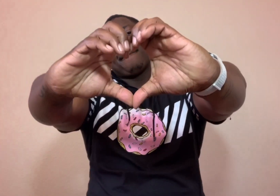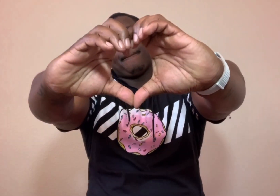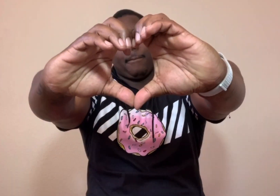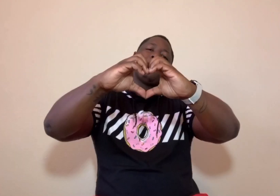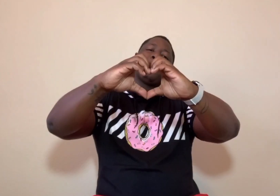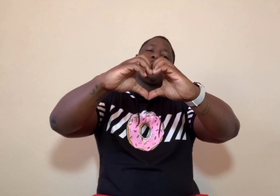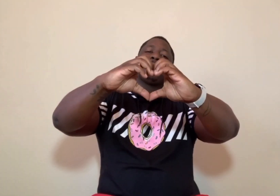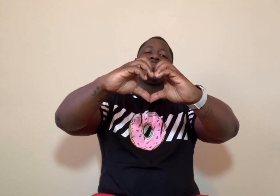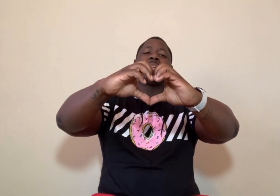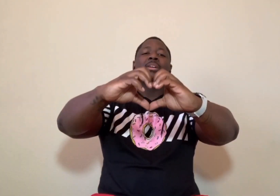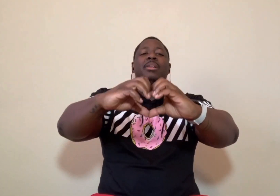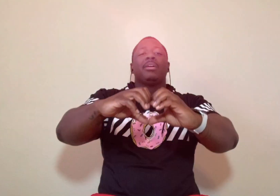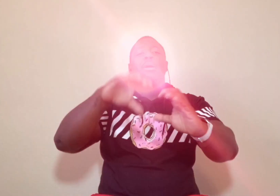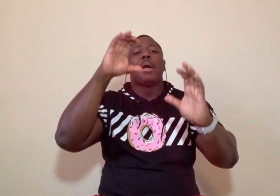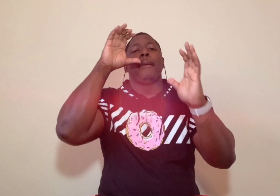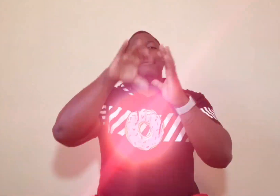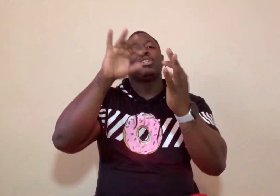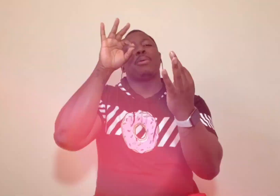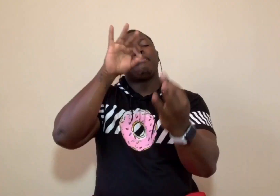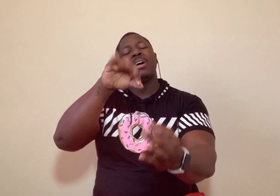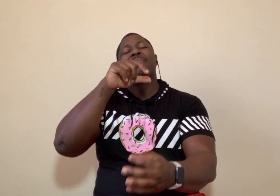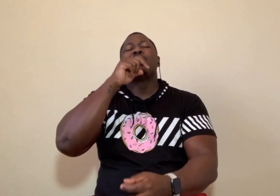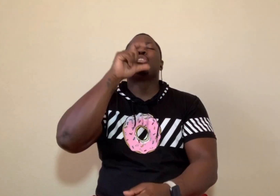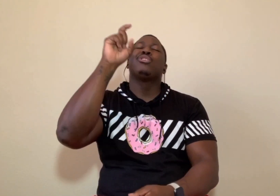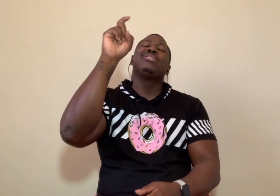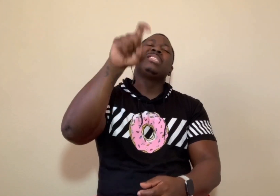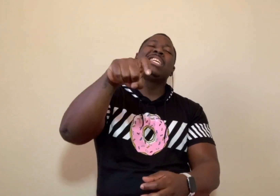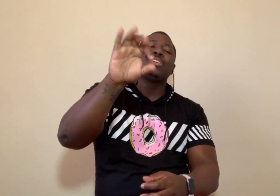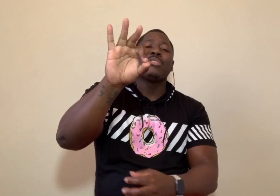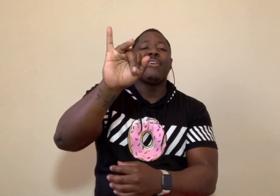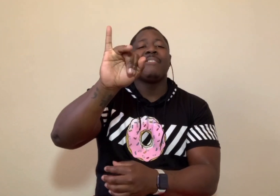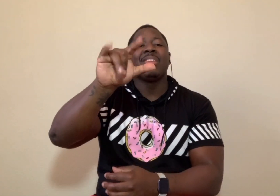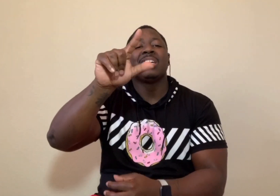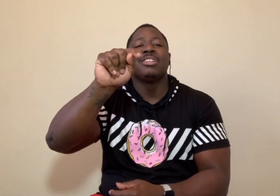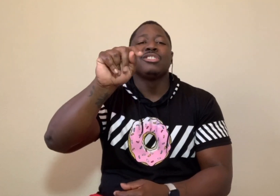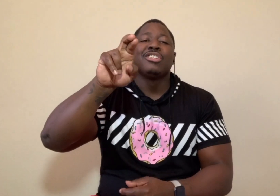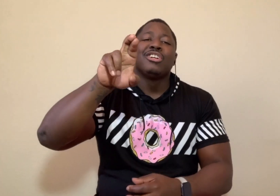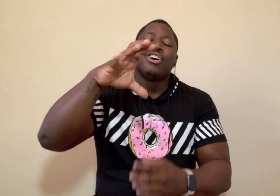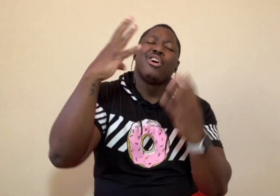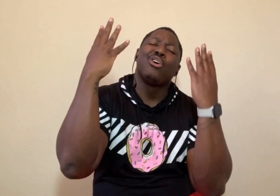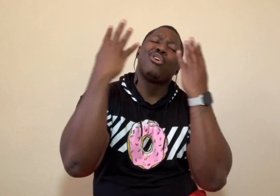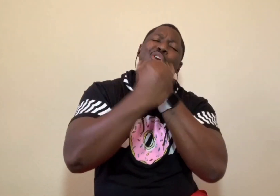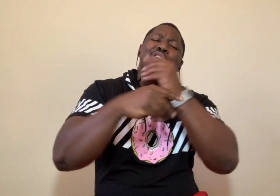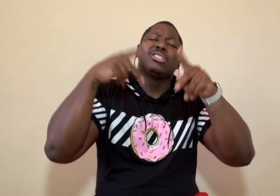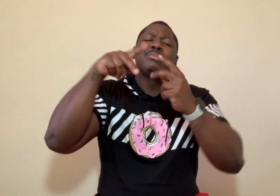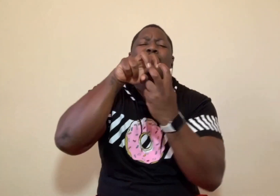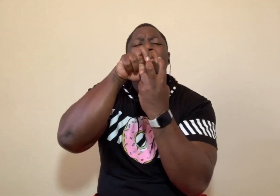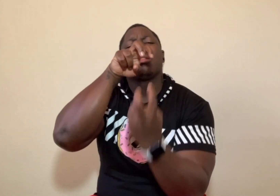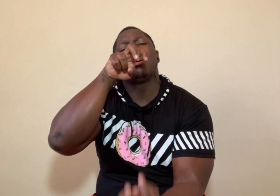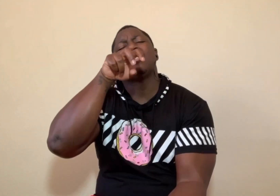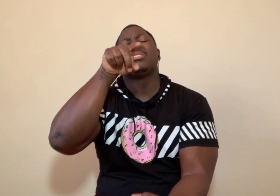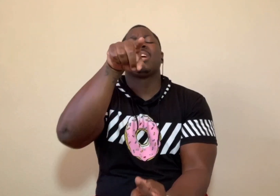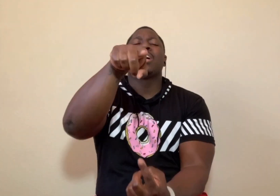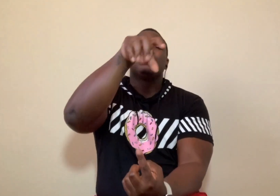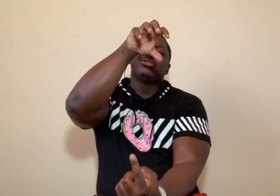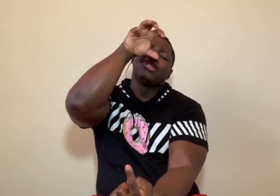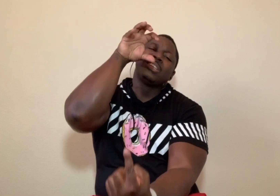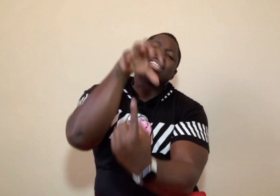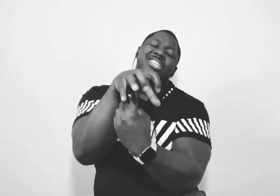love. Long as we got picture perfect, you don't need no filter. Gorgeous, make them drop dead, you're a